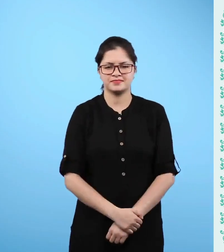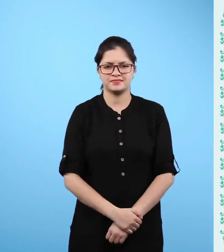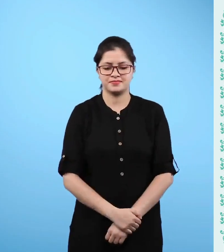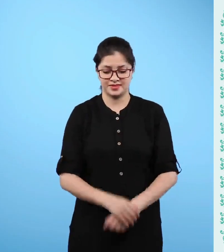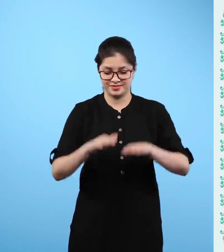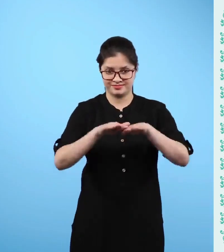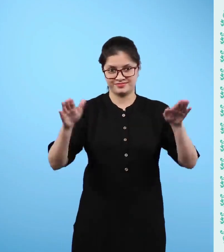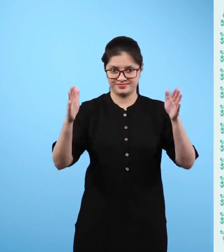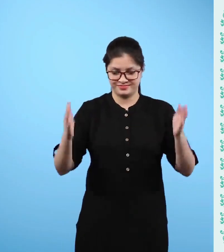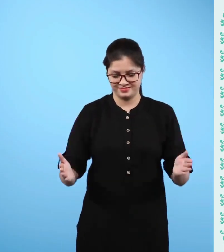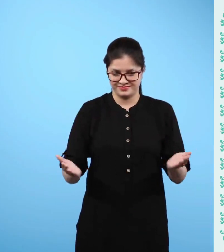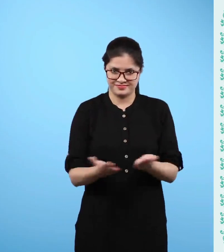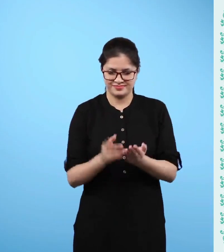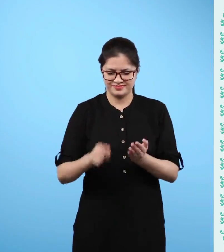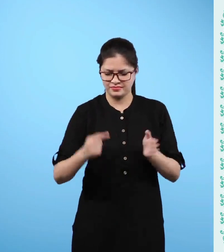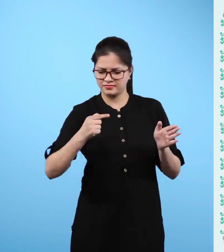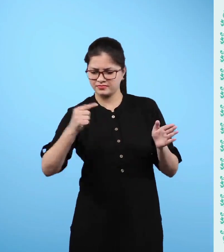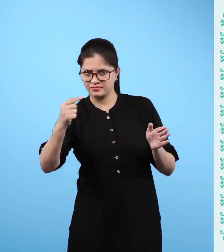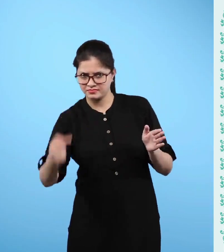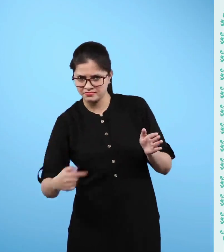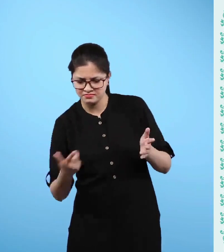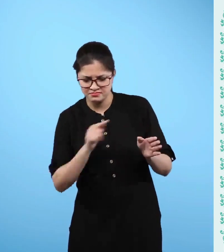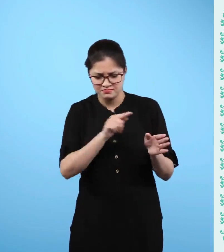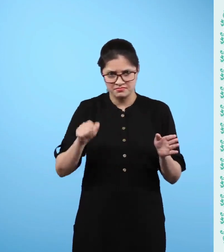A deep drawing of a cube.